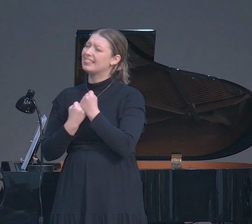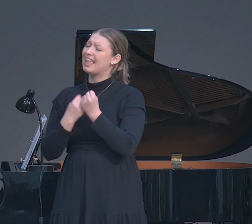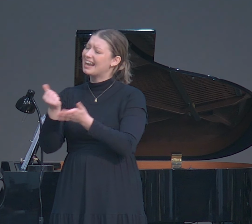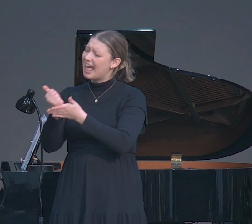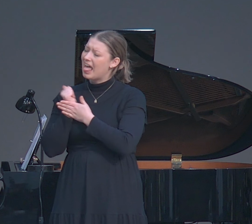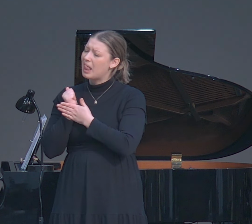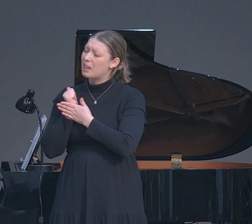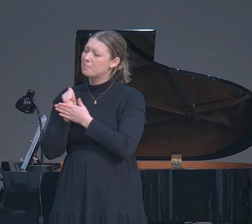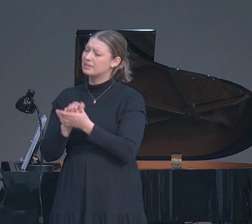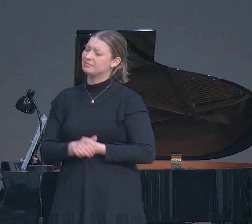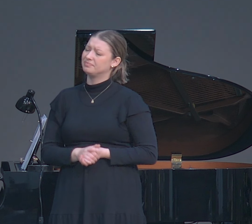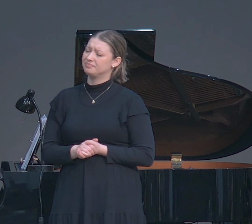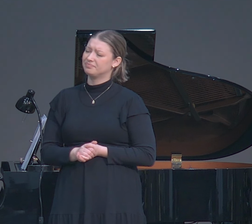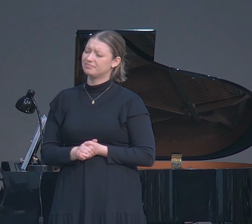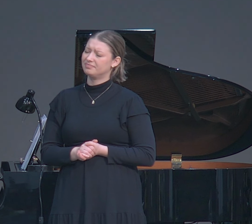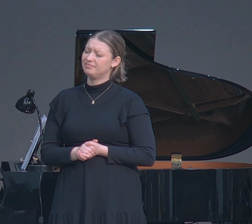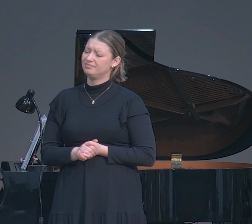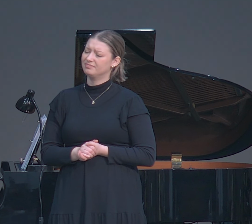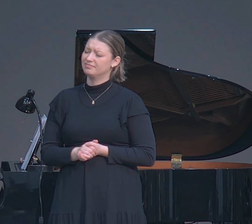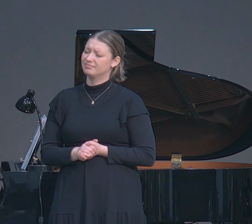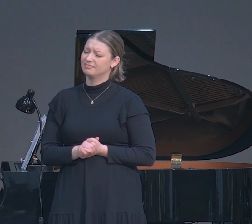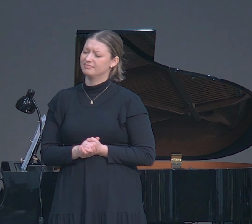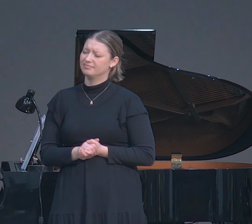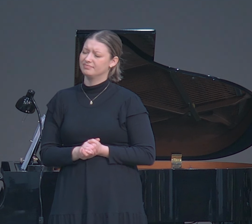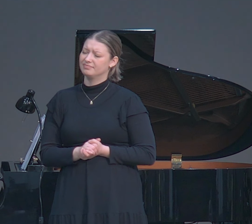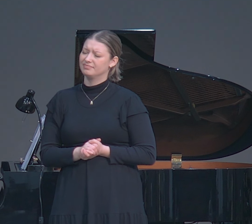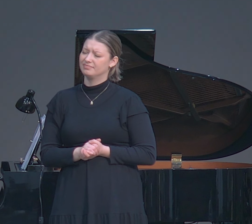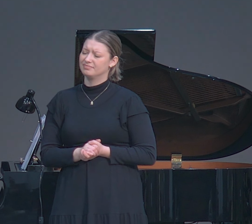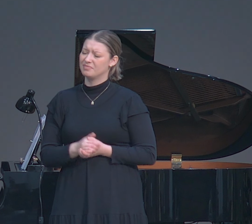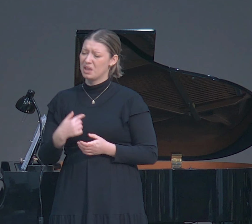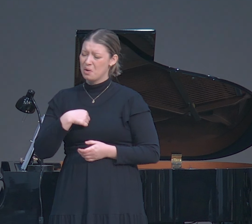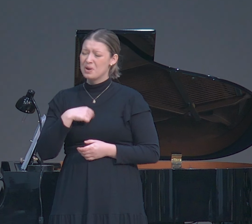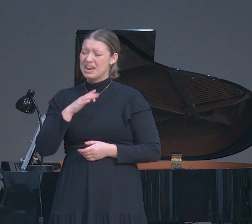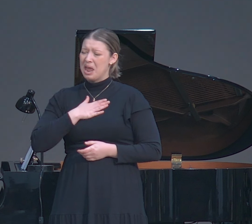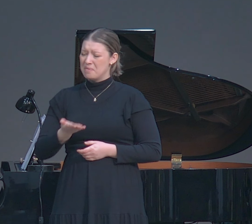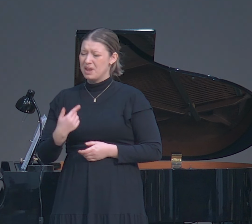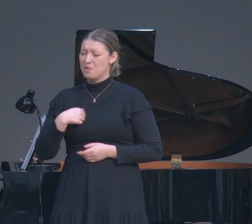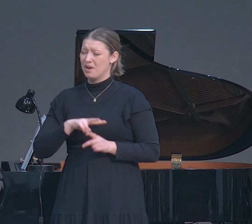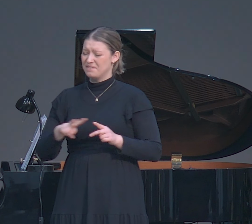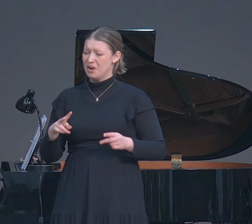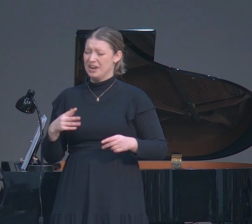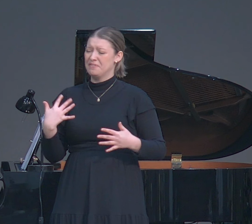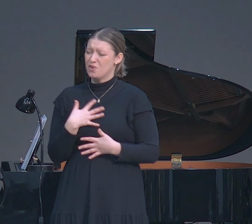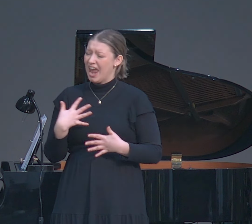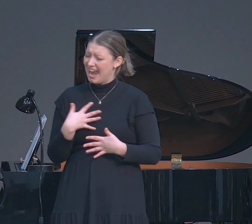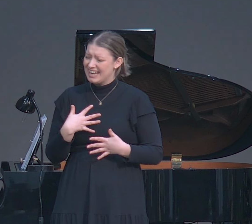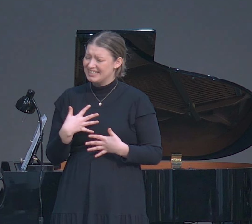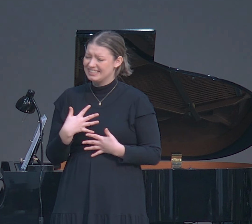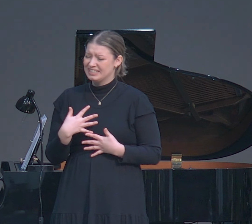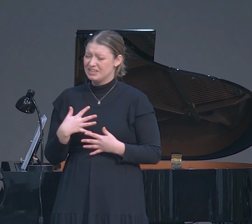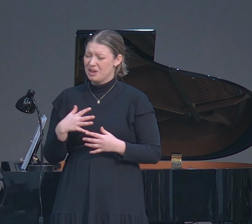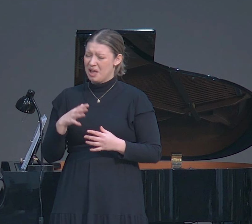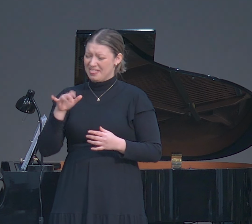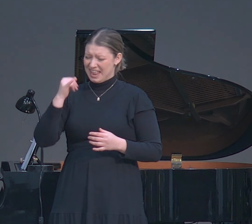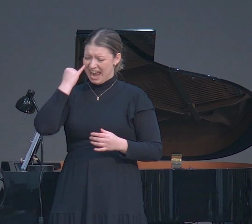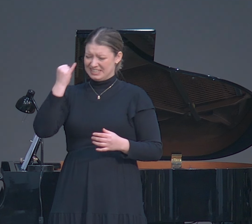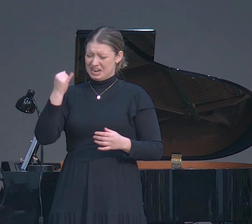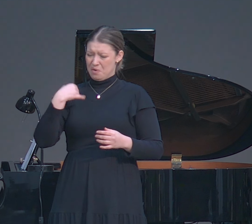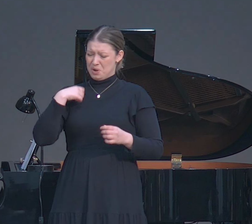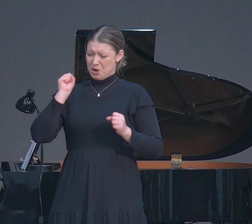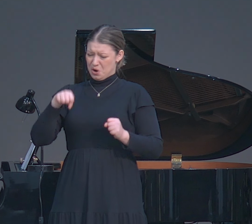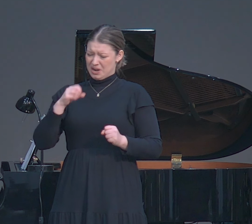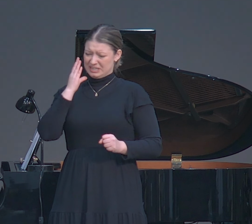help. We're admittedly intimidated by the thought of experiencing